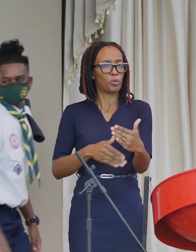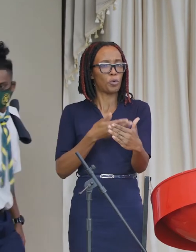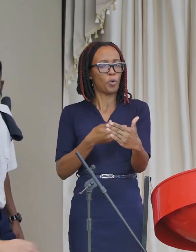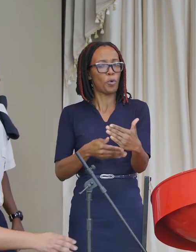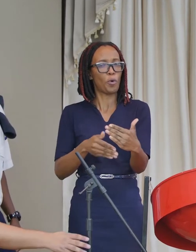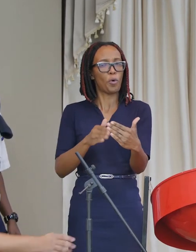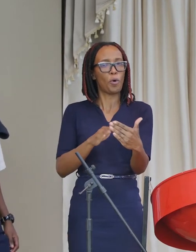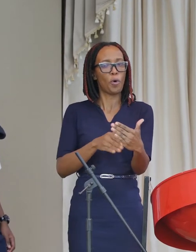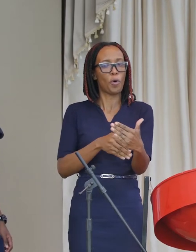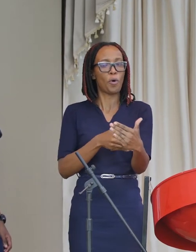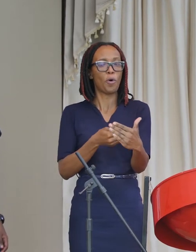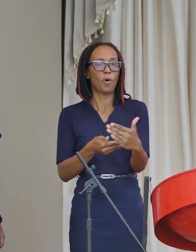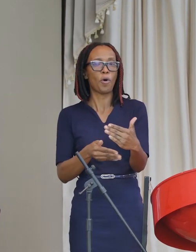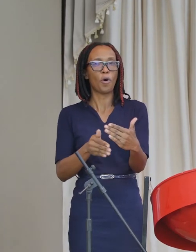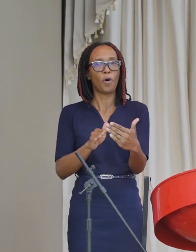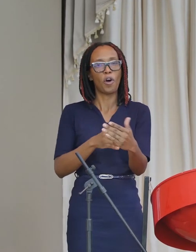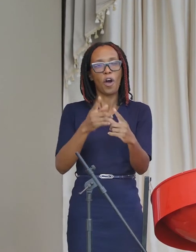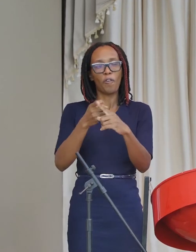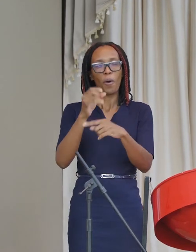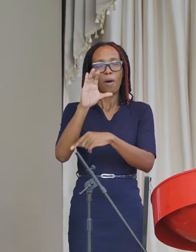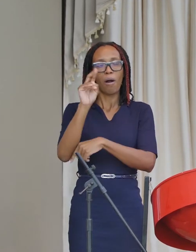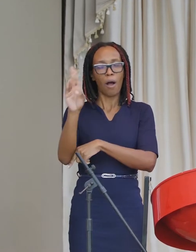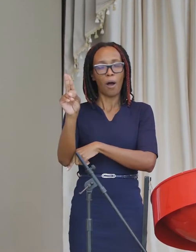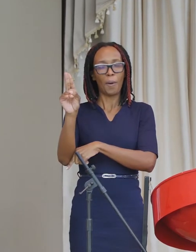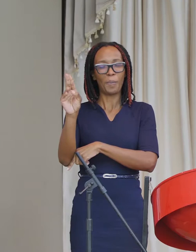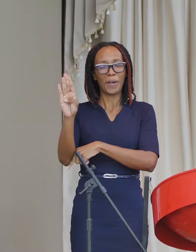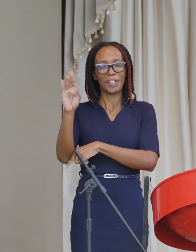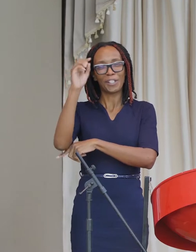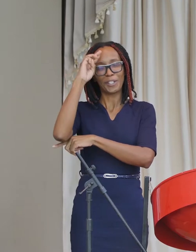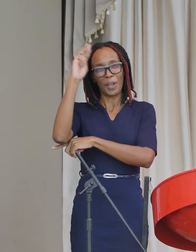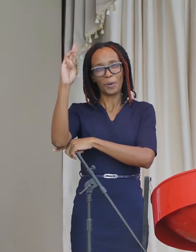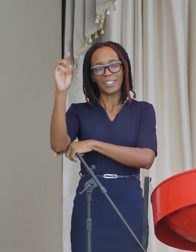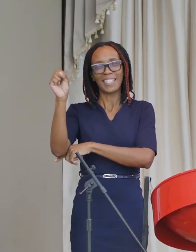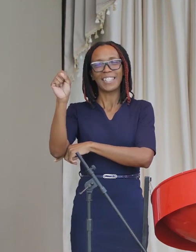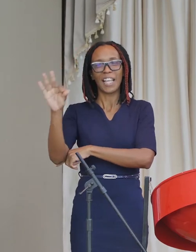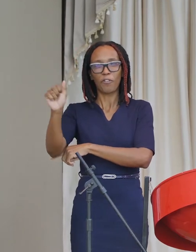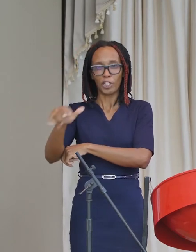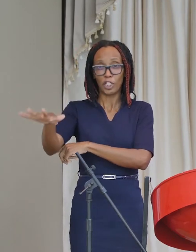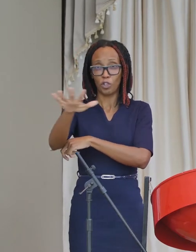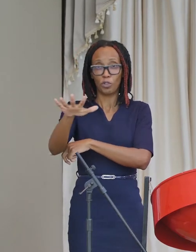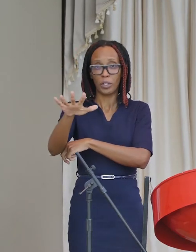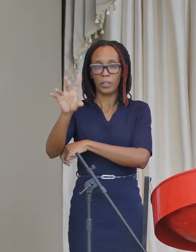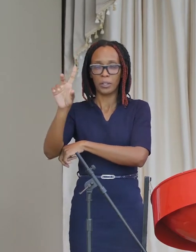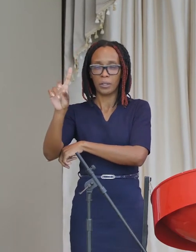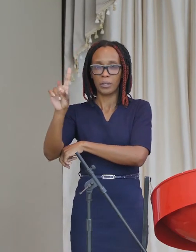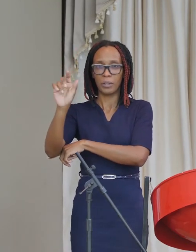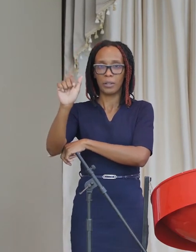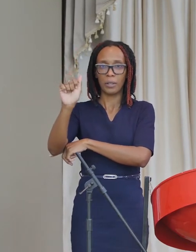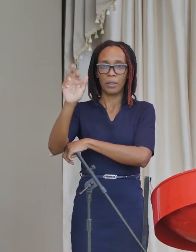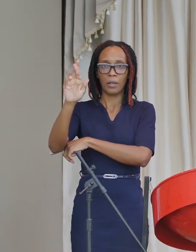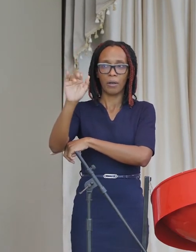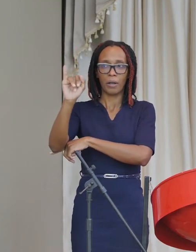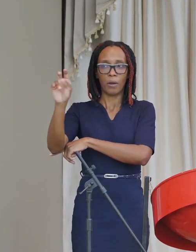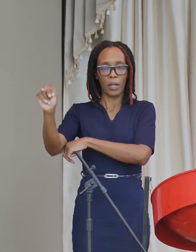by one of our Cub Scouts from the San Fernando District, Mr. Darian McDonald from